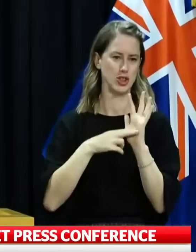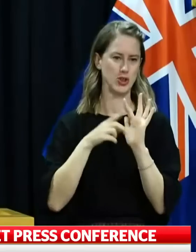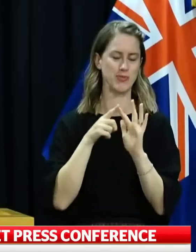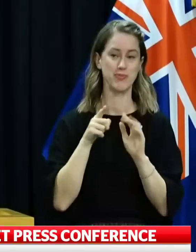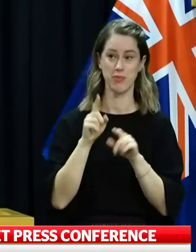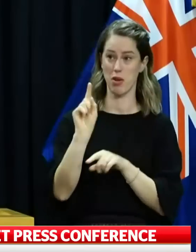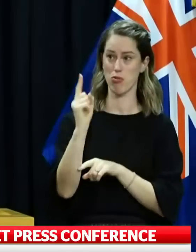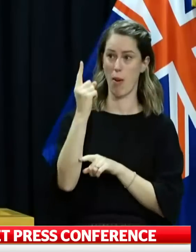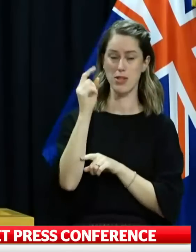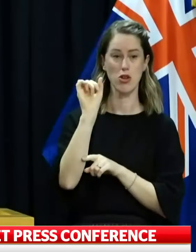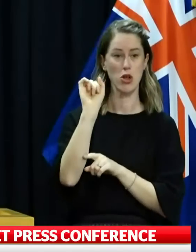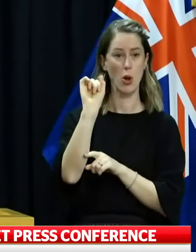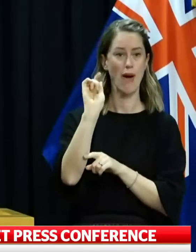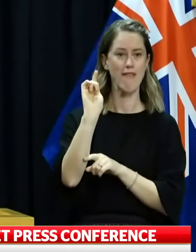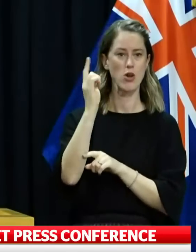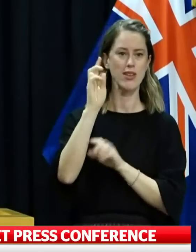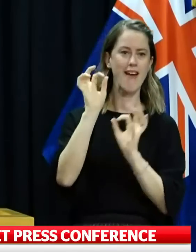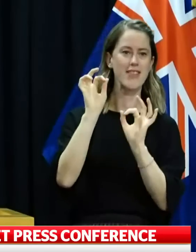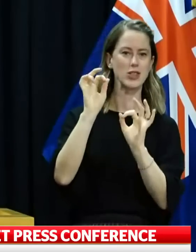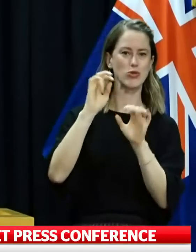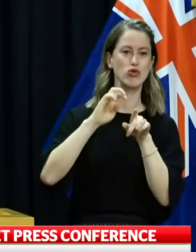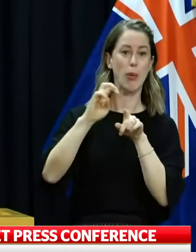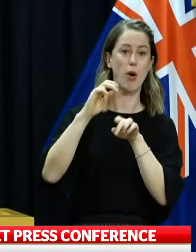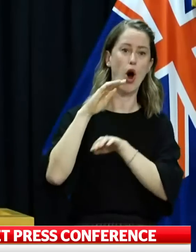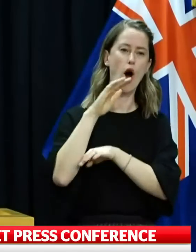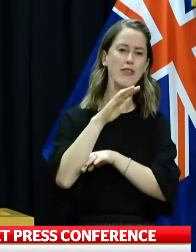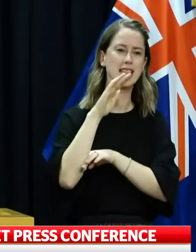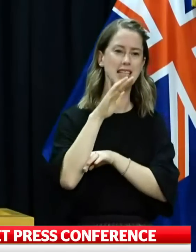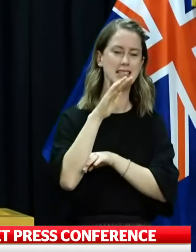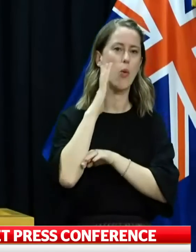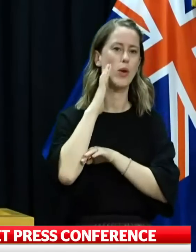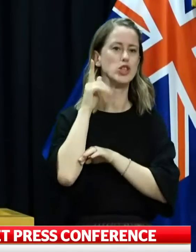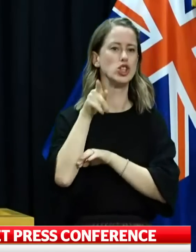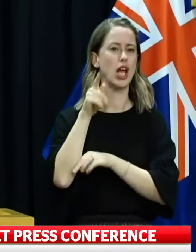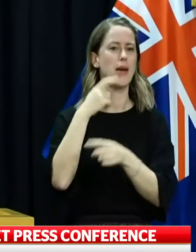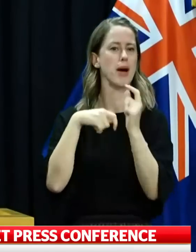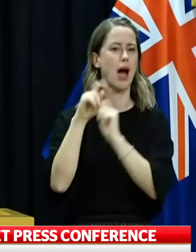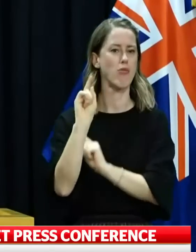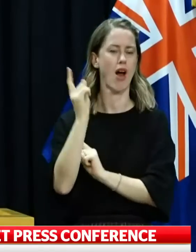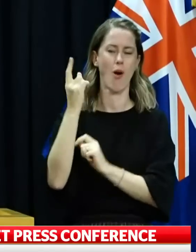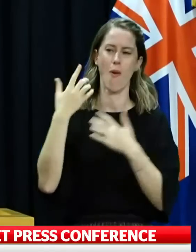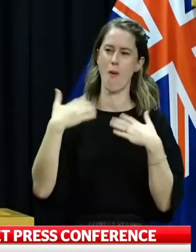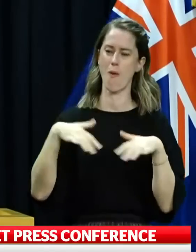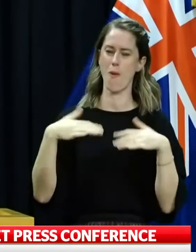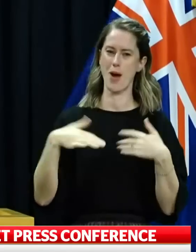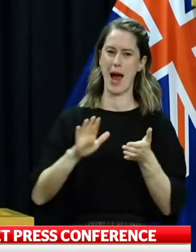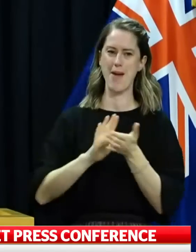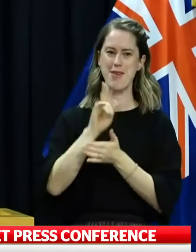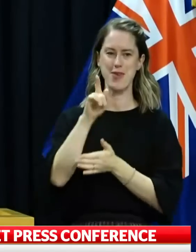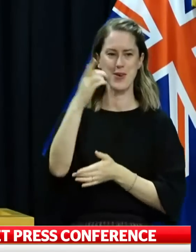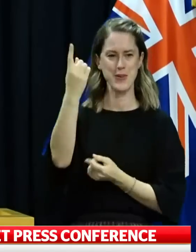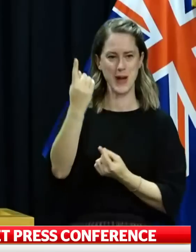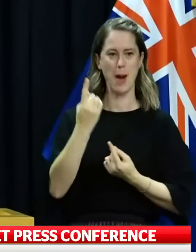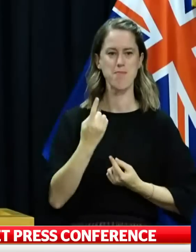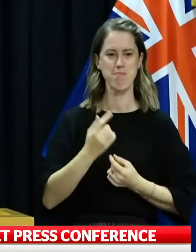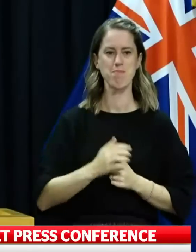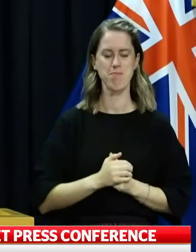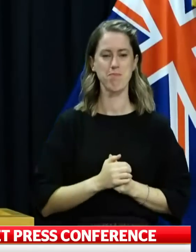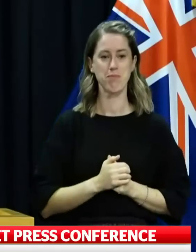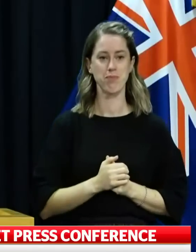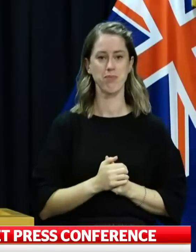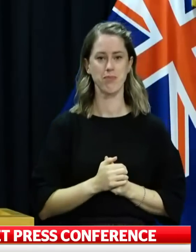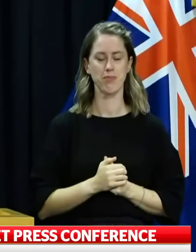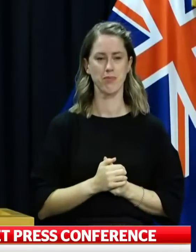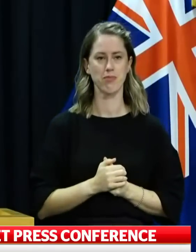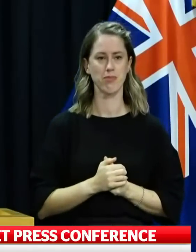the Prime Minister's first official trip offshore since taking on her role, and we're delighted to host her. We are first